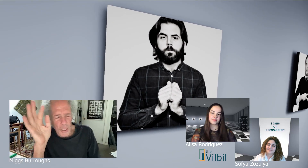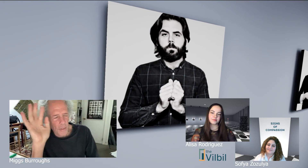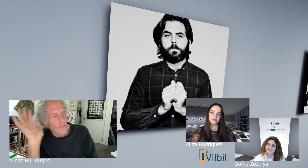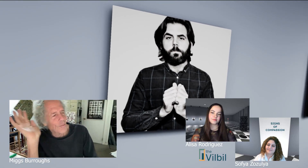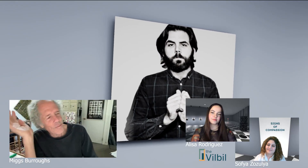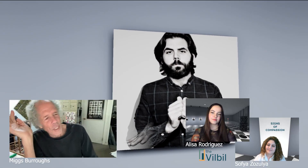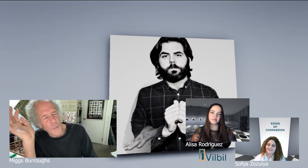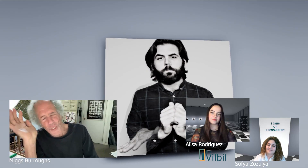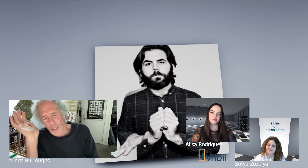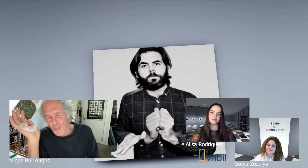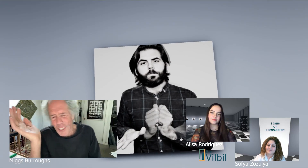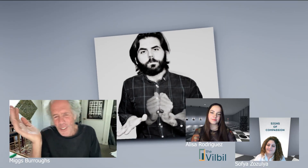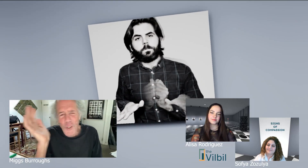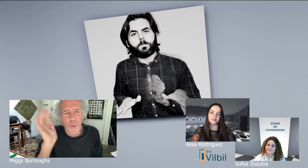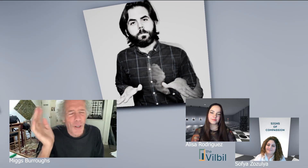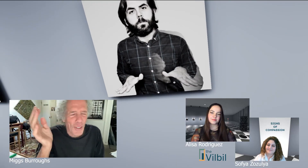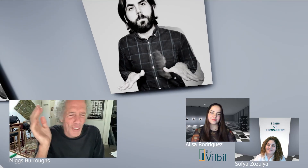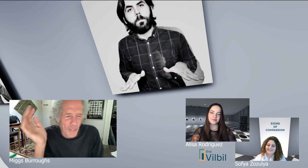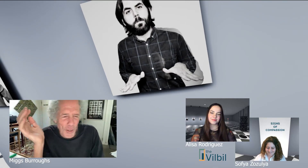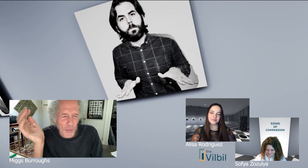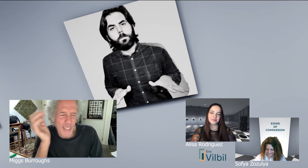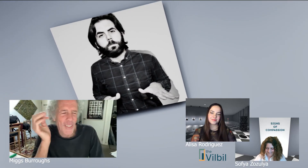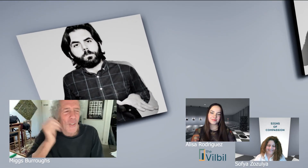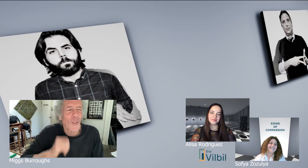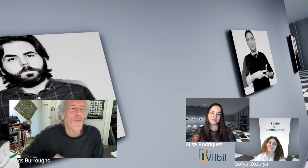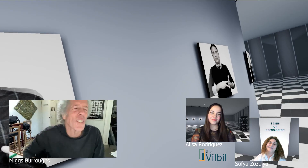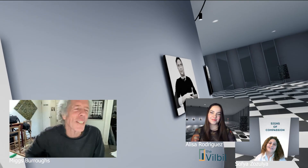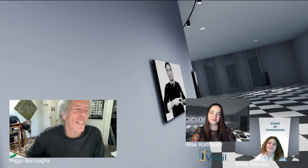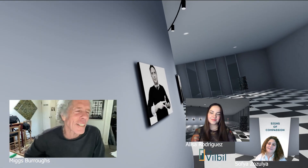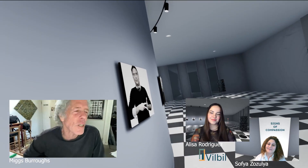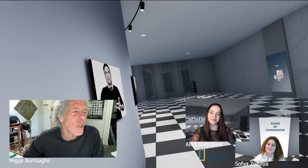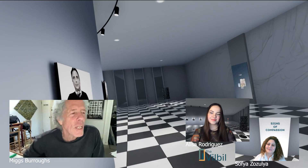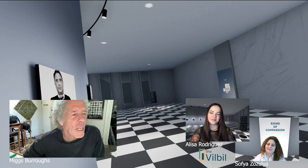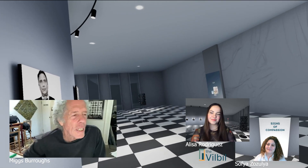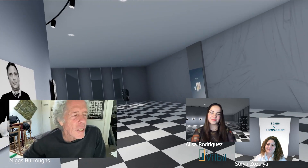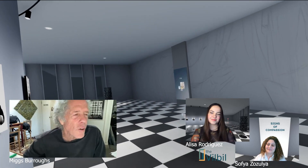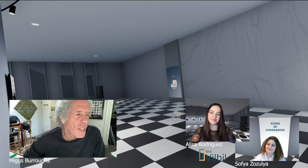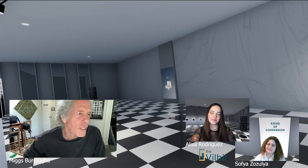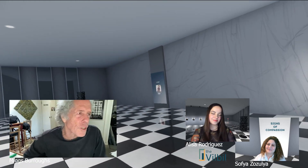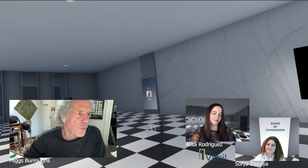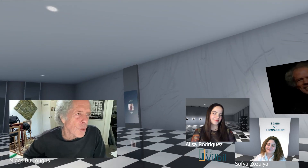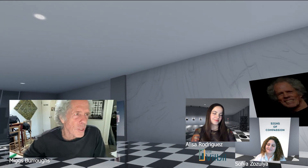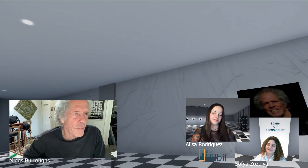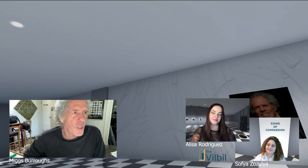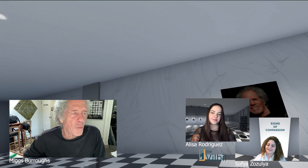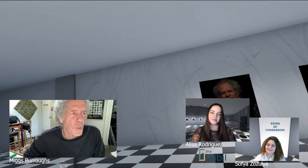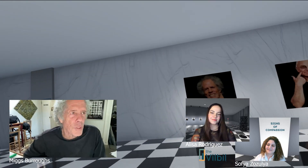that hippie stuff that I used to be part of way back in school, but, no, I think it's important. I've just come to this